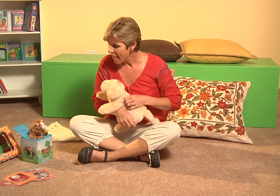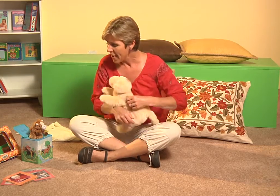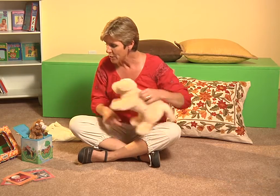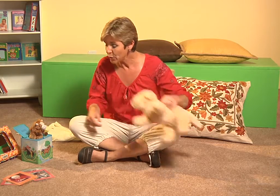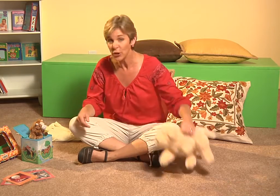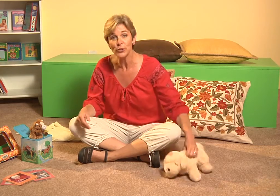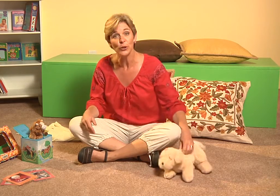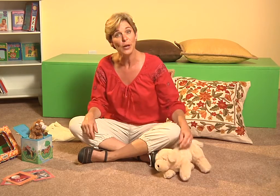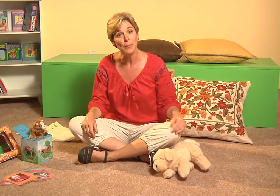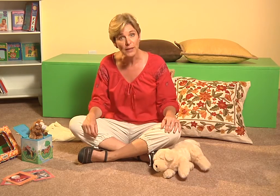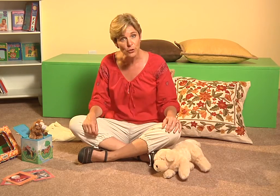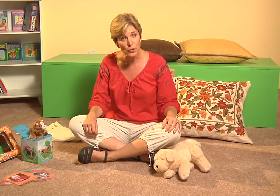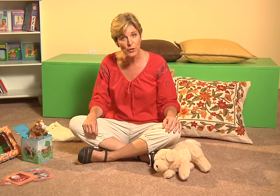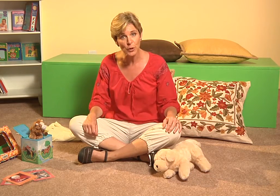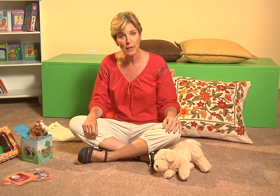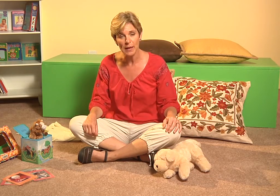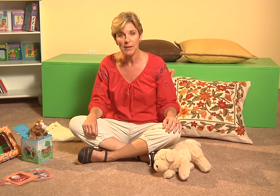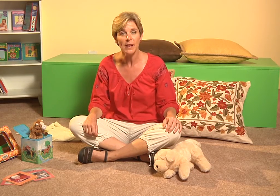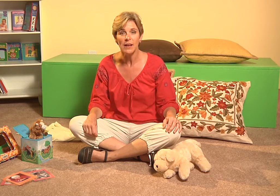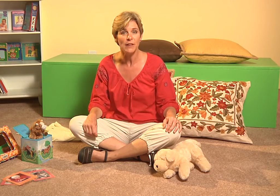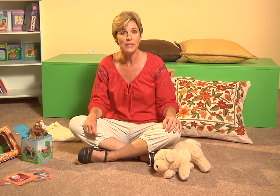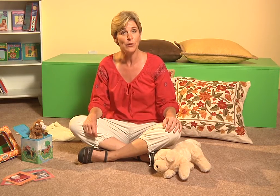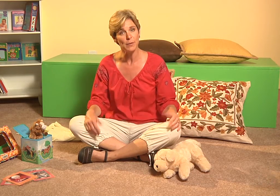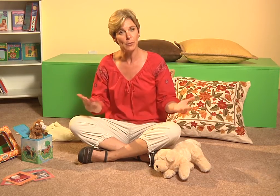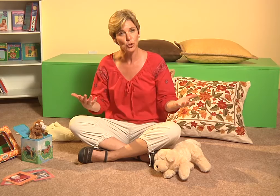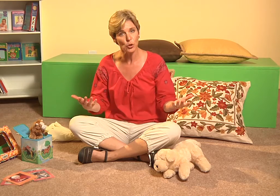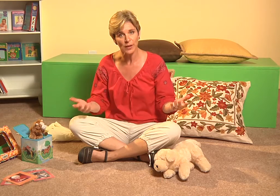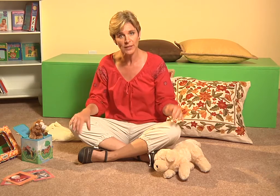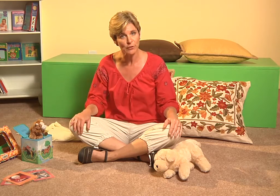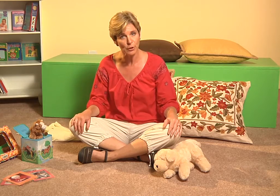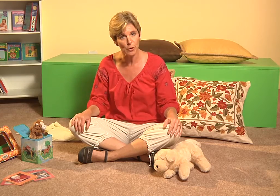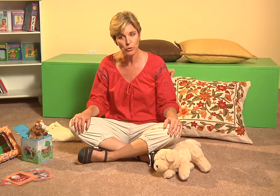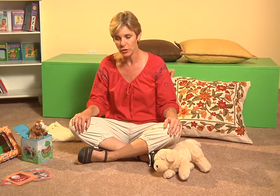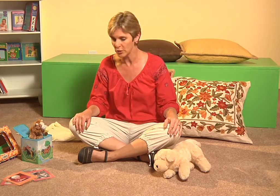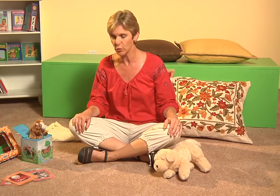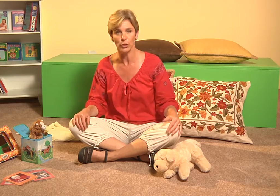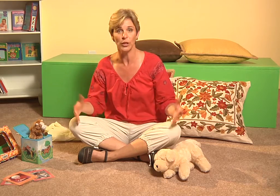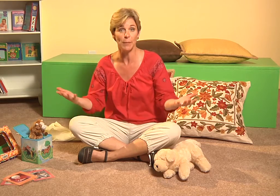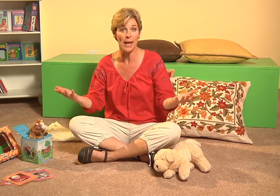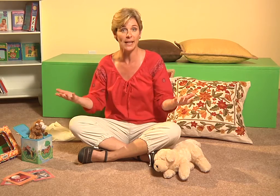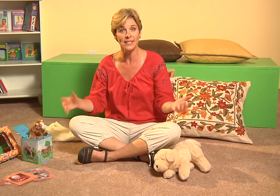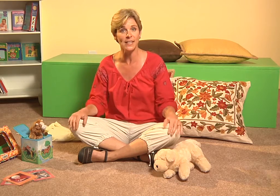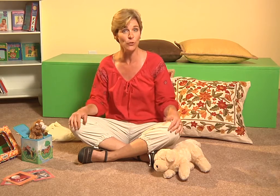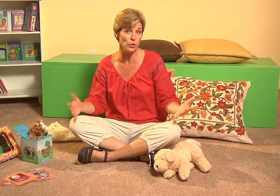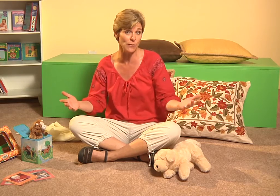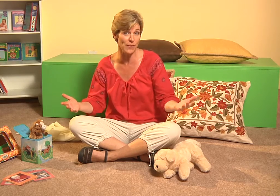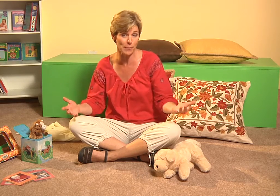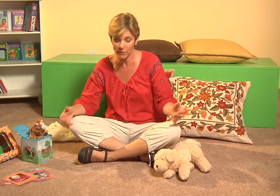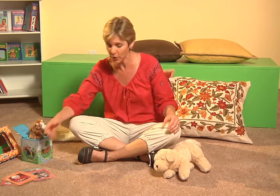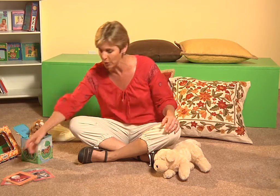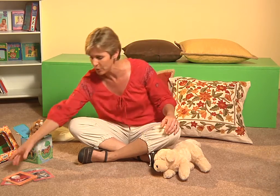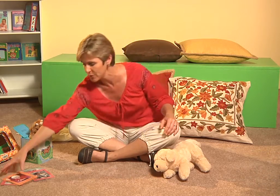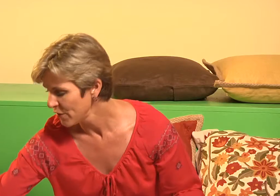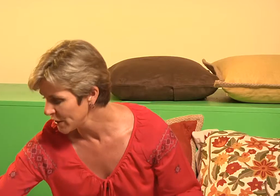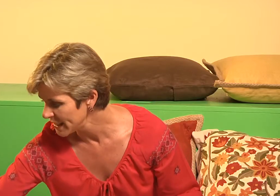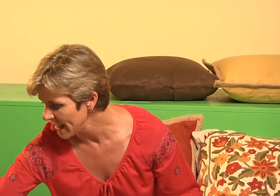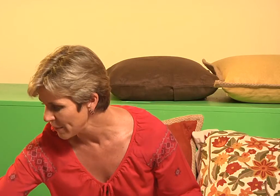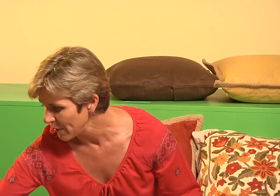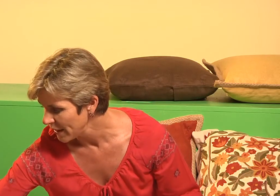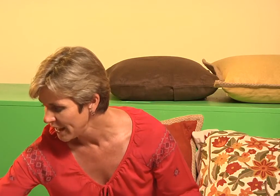You can also look at pictures with your baby of different people showing different emotions. You can look at a magazine or just some family photos. For example, here's